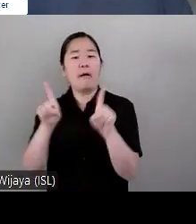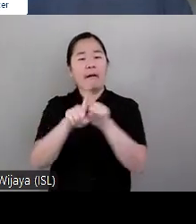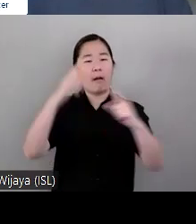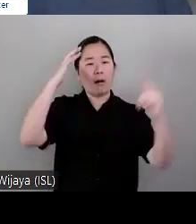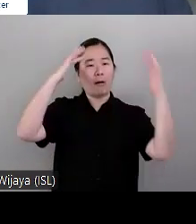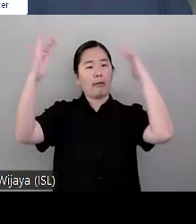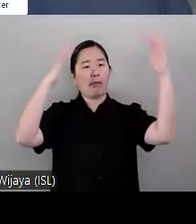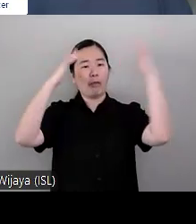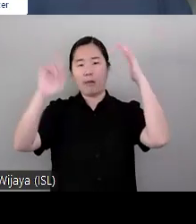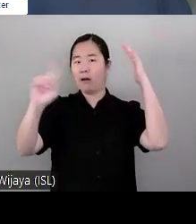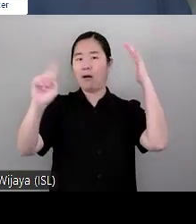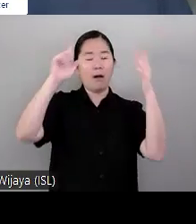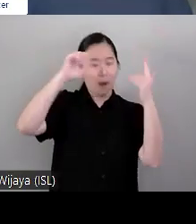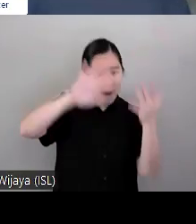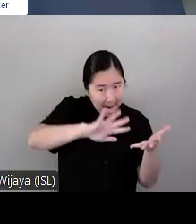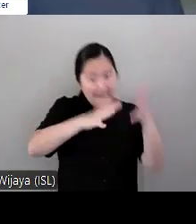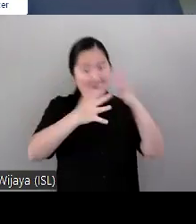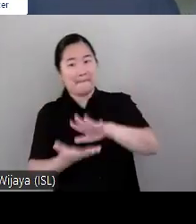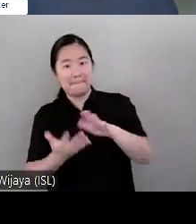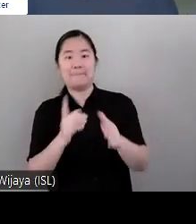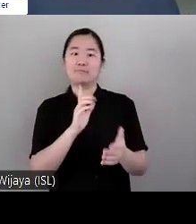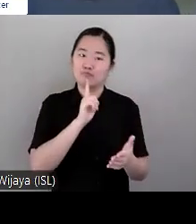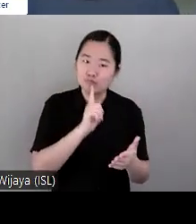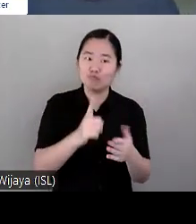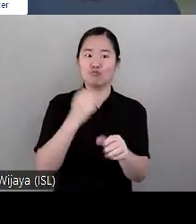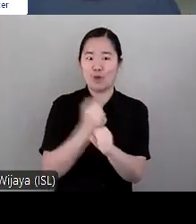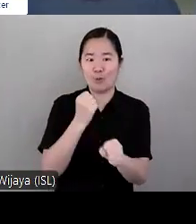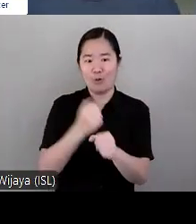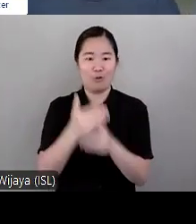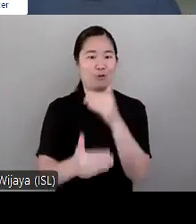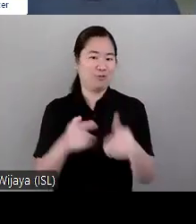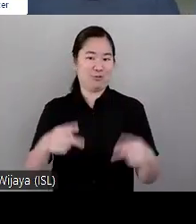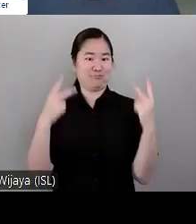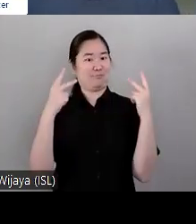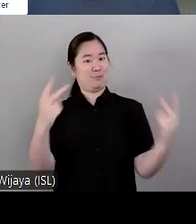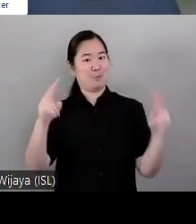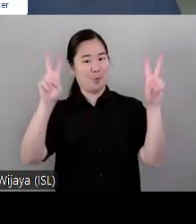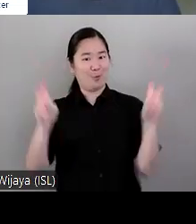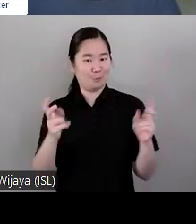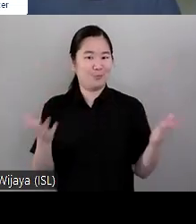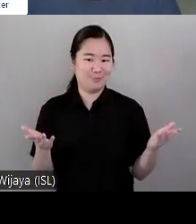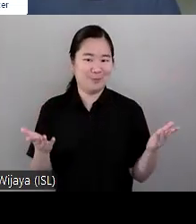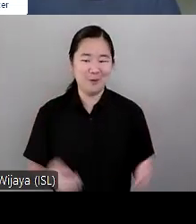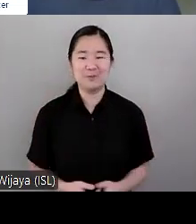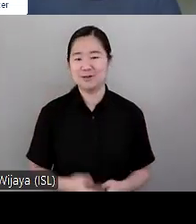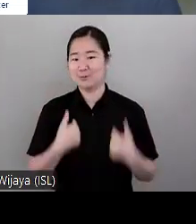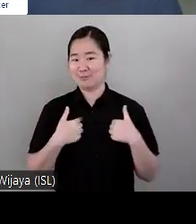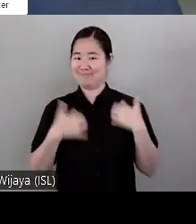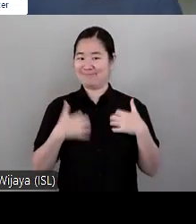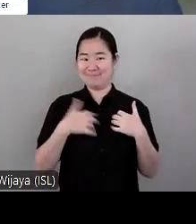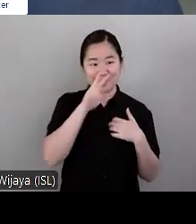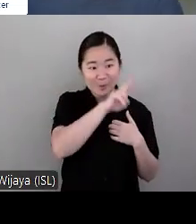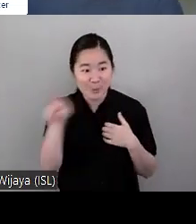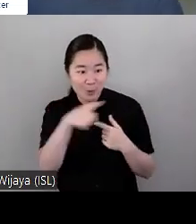for Bengali and Nepali. So to choose your language channel in Zoom,